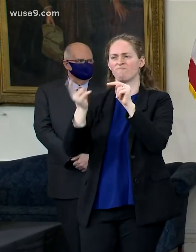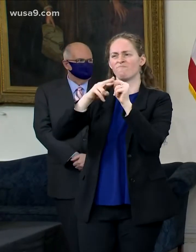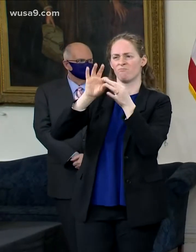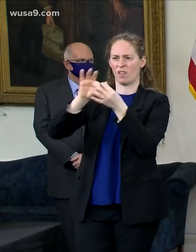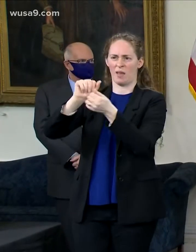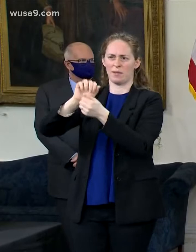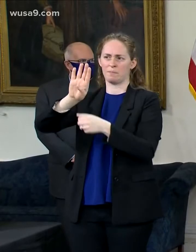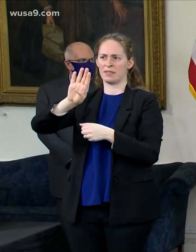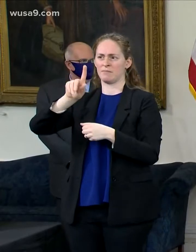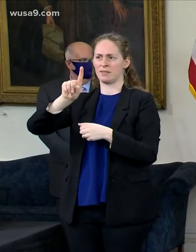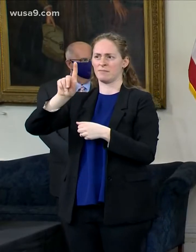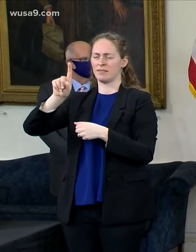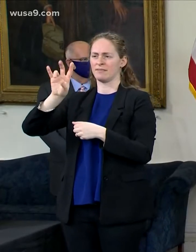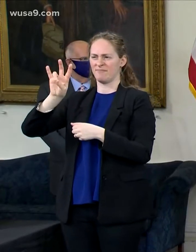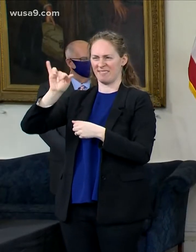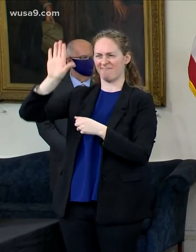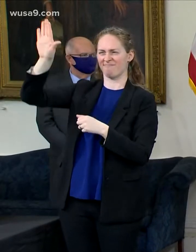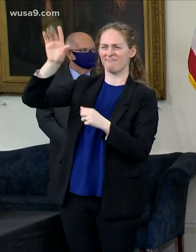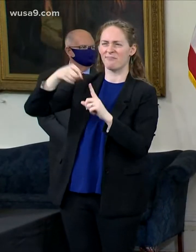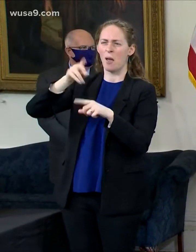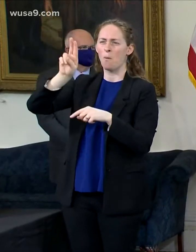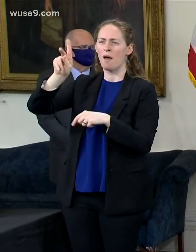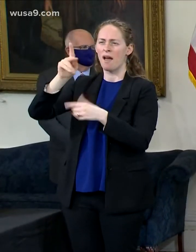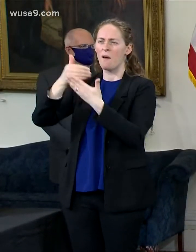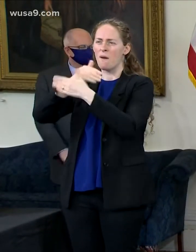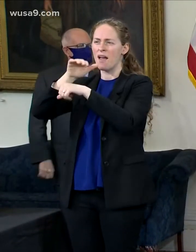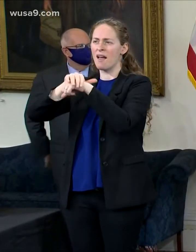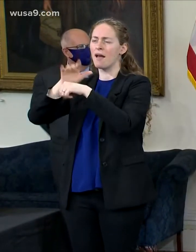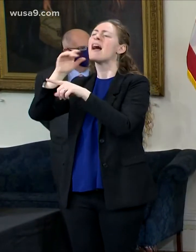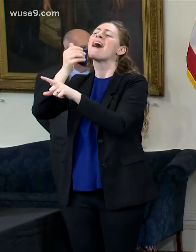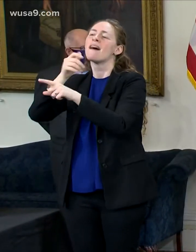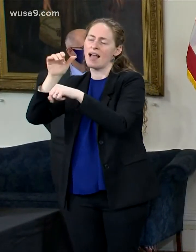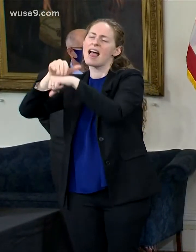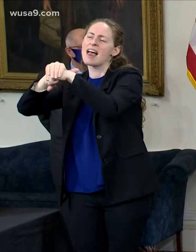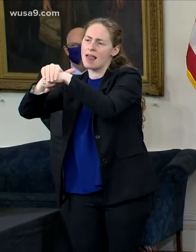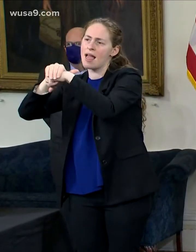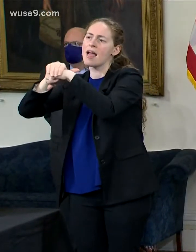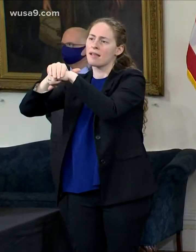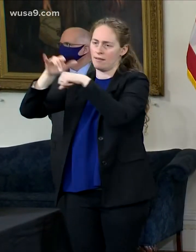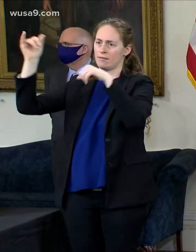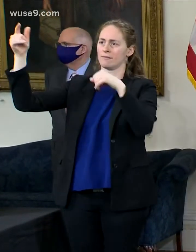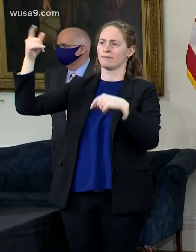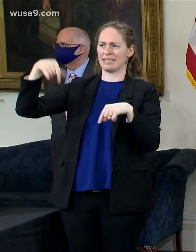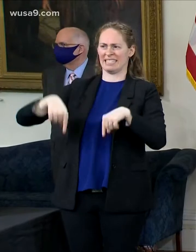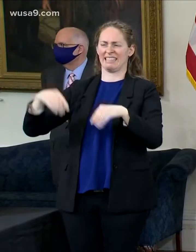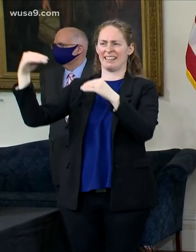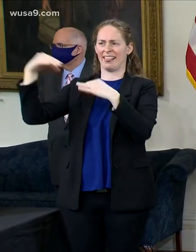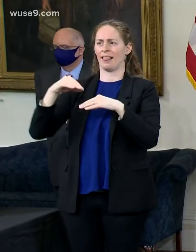in the United States and here in Maryland. So that's why the masking order and others are still so critical.